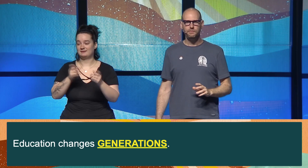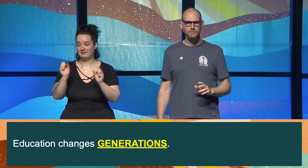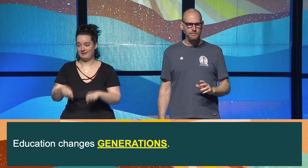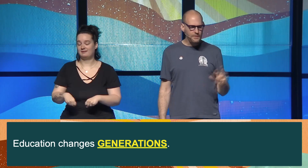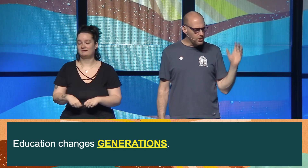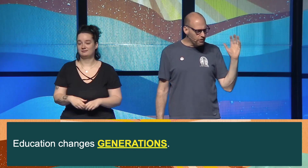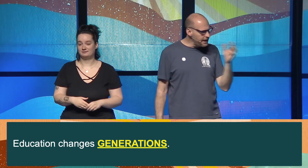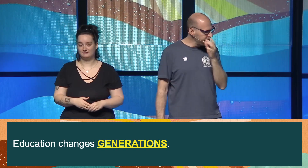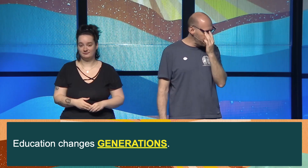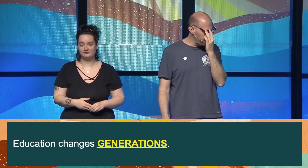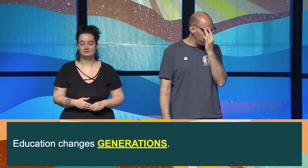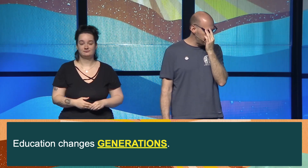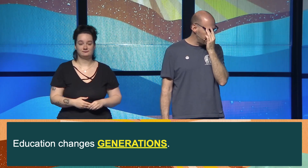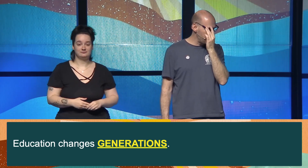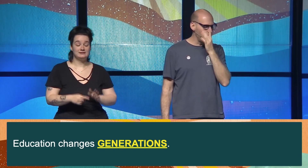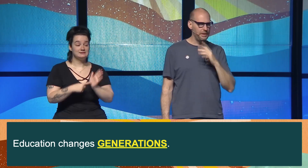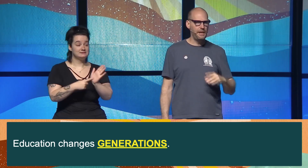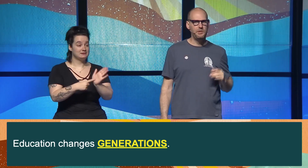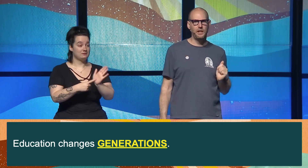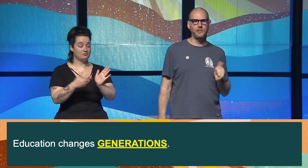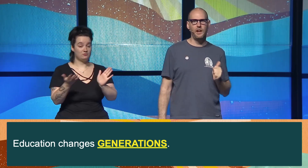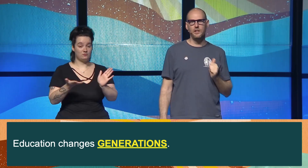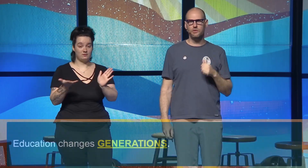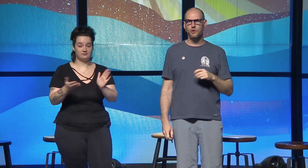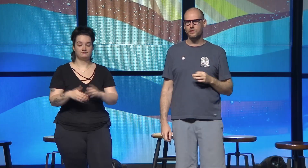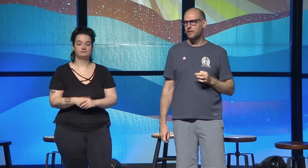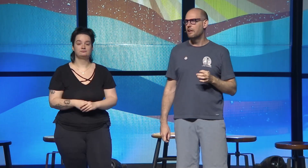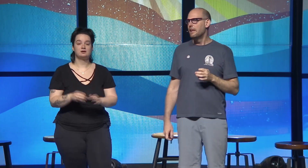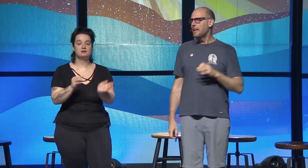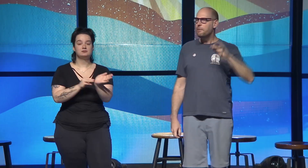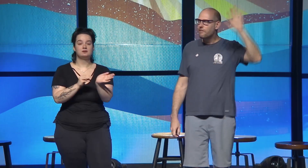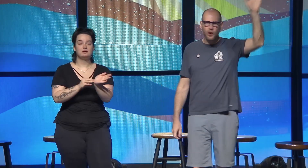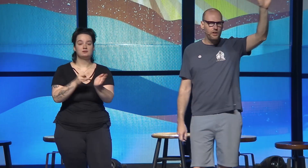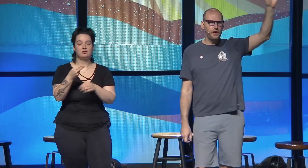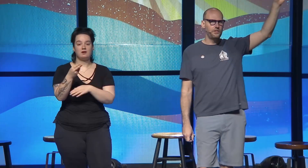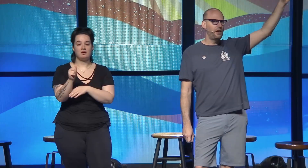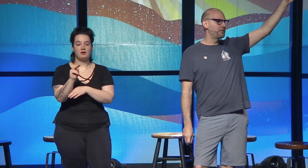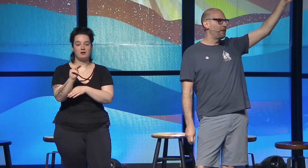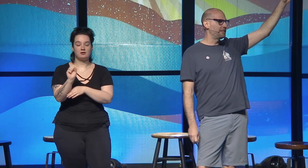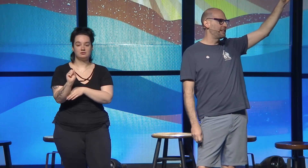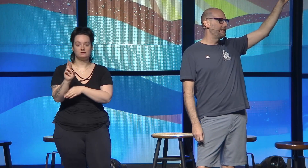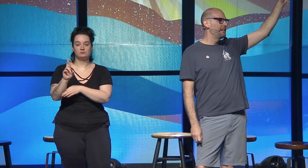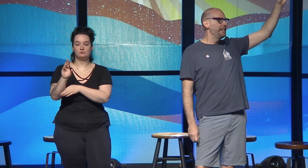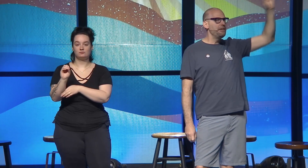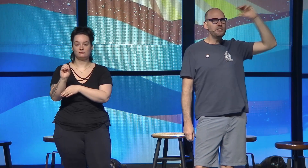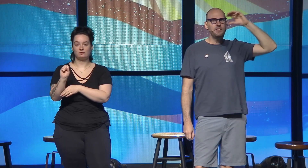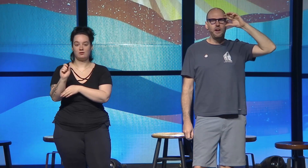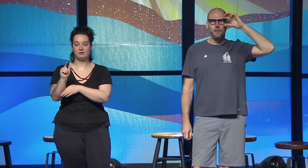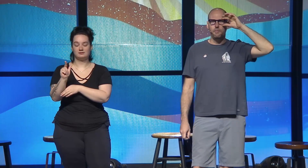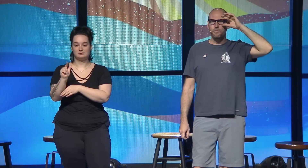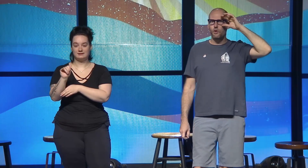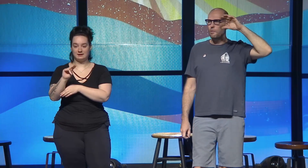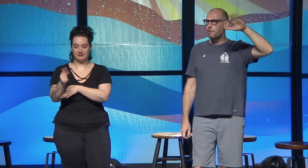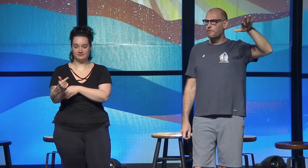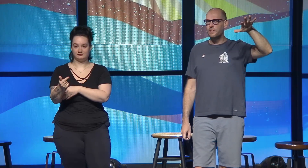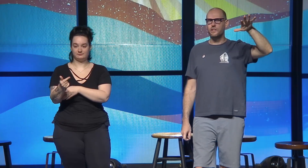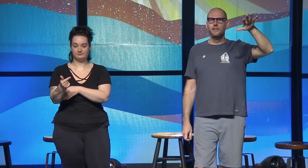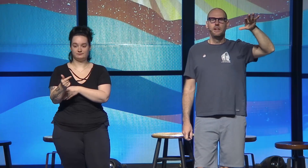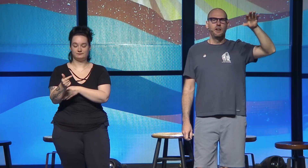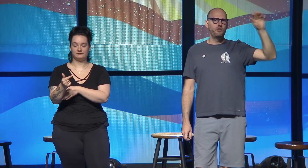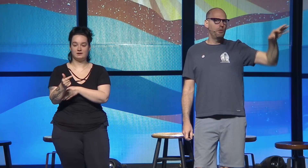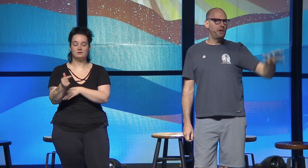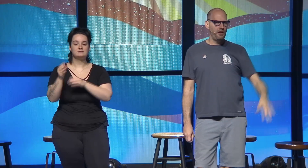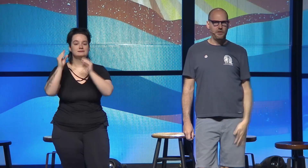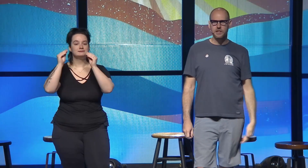generations. A great example of this is a gentleman named Dr. Hans Rosling. Anybody ever heard of Dr. Hans Rosling? He was a former